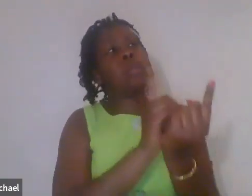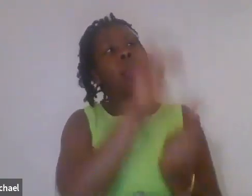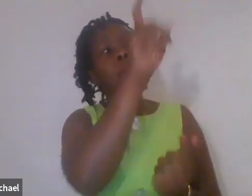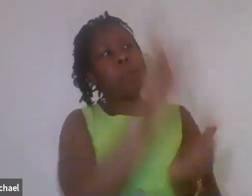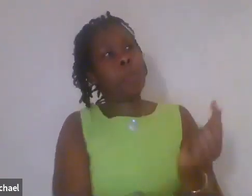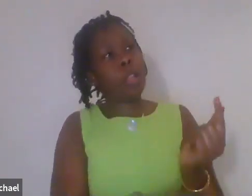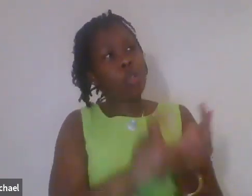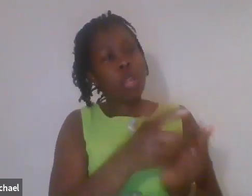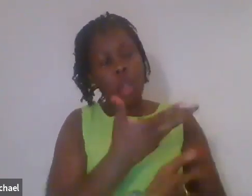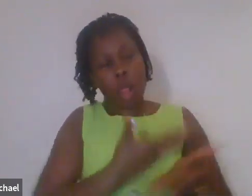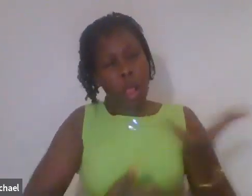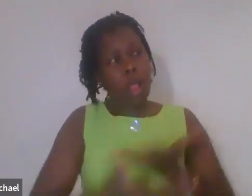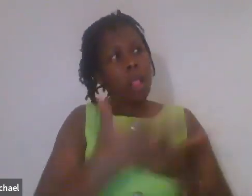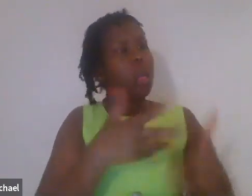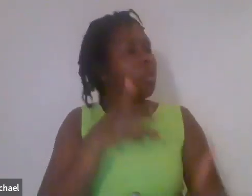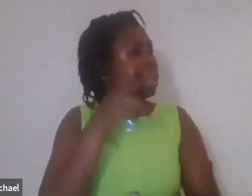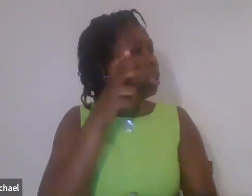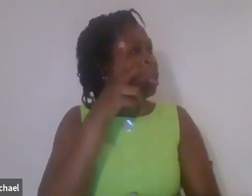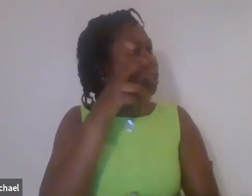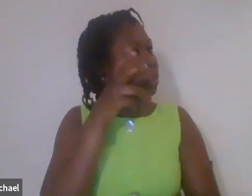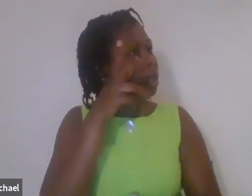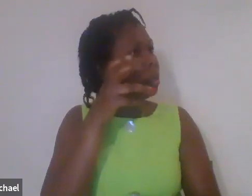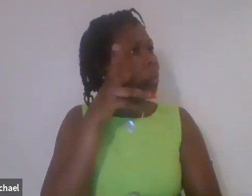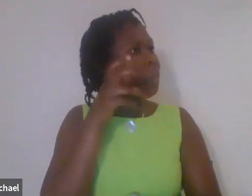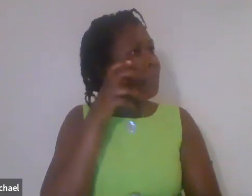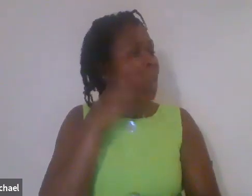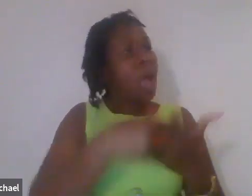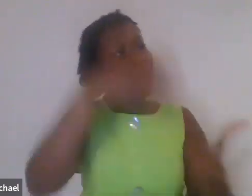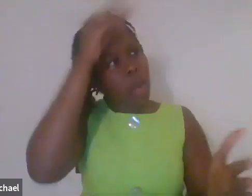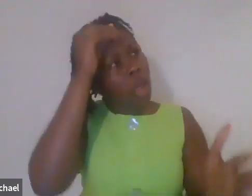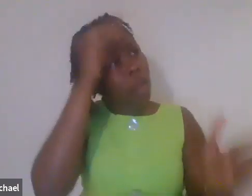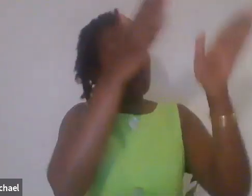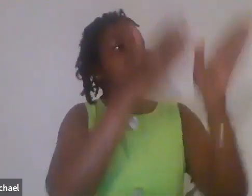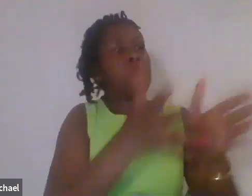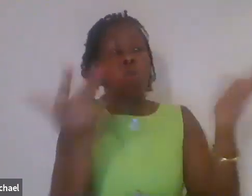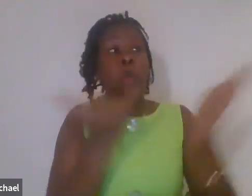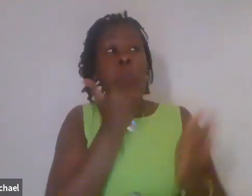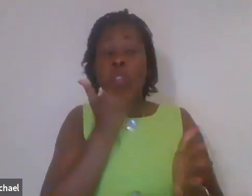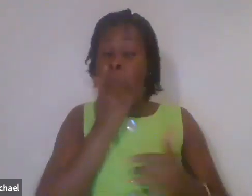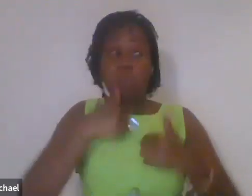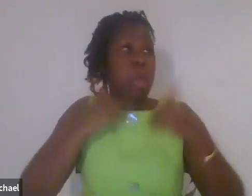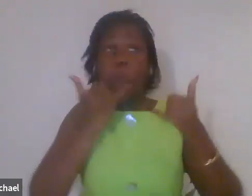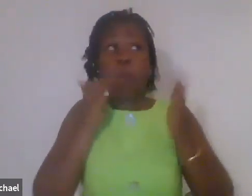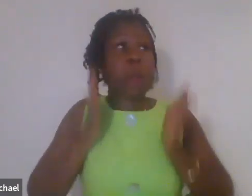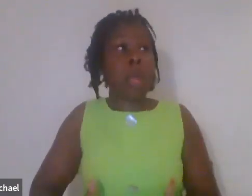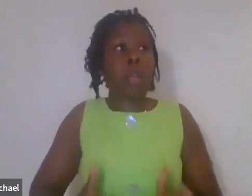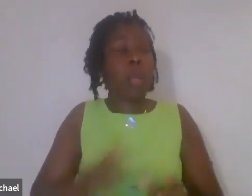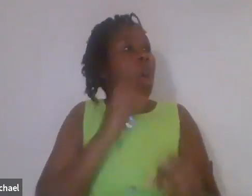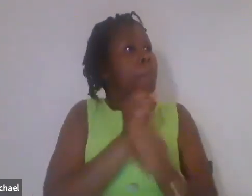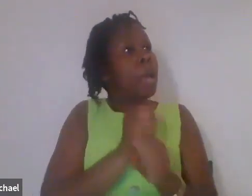someone, I have to meet that person and listen and learn from the person where my mistake